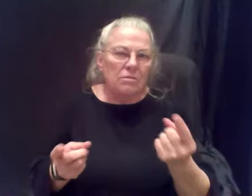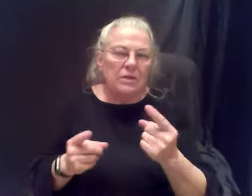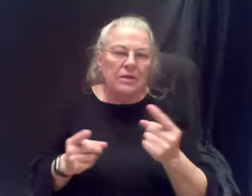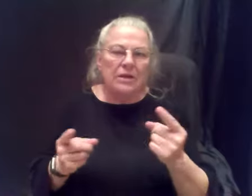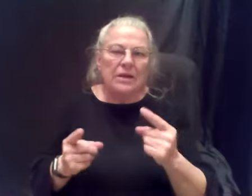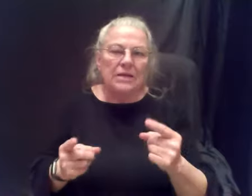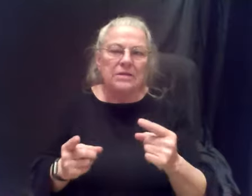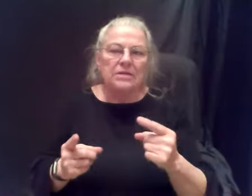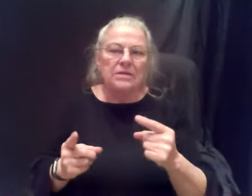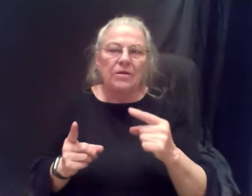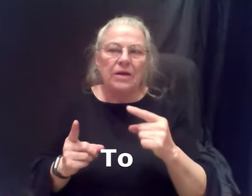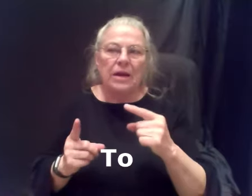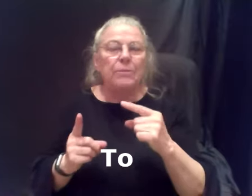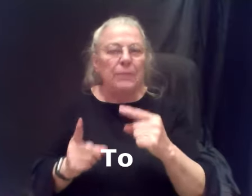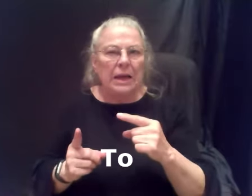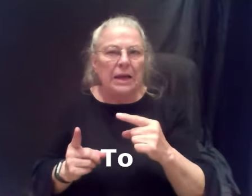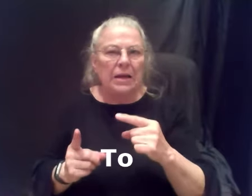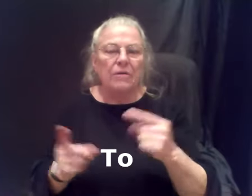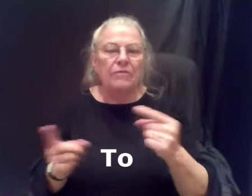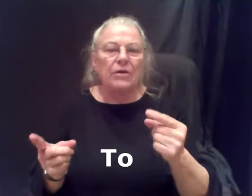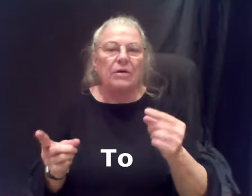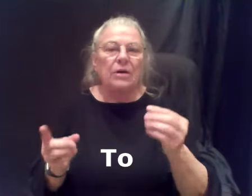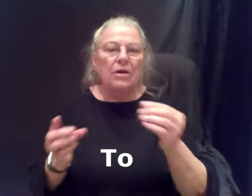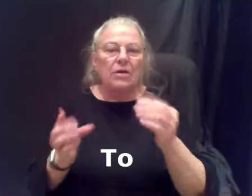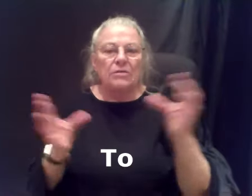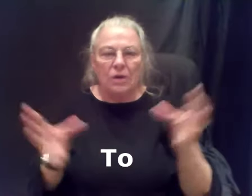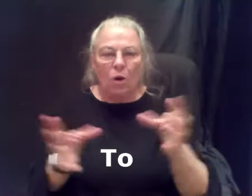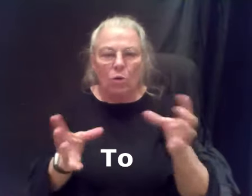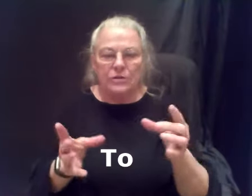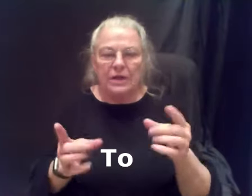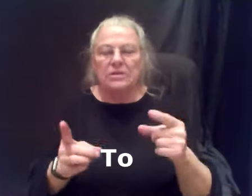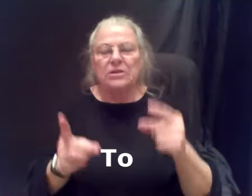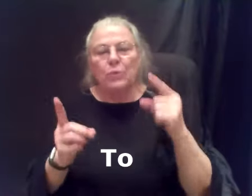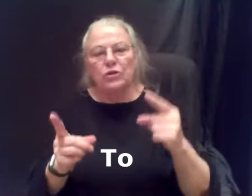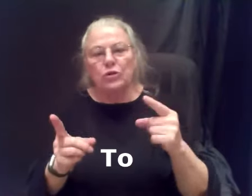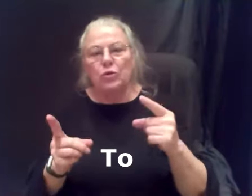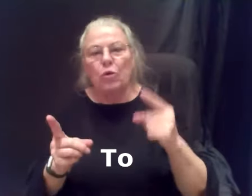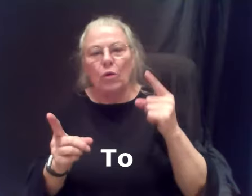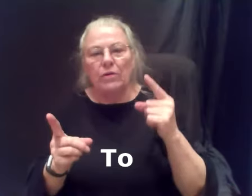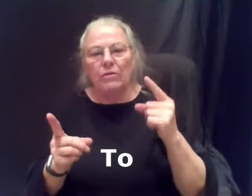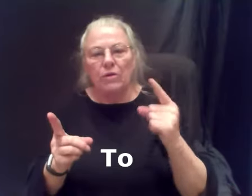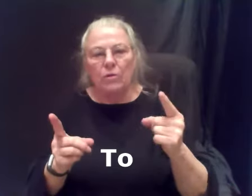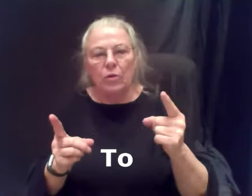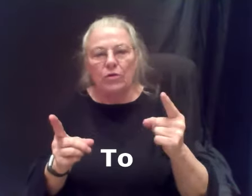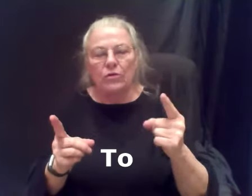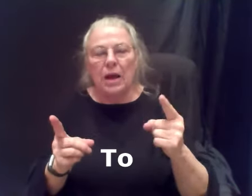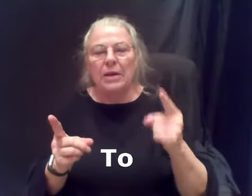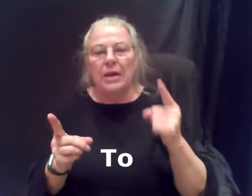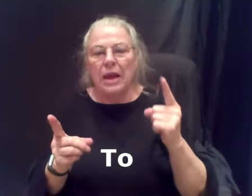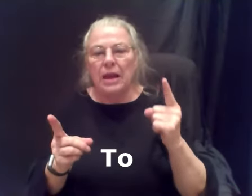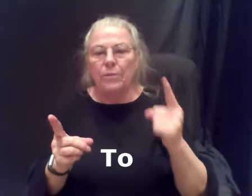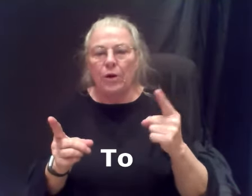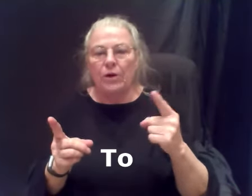the necessary meaning of the whole sentence, but to going with your dominant hand, pointer